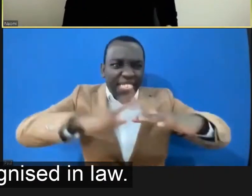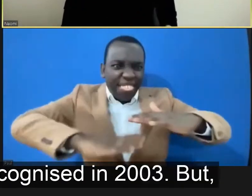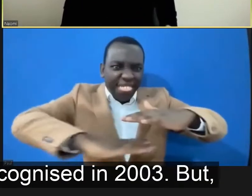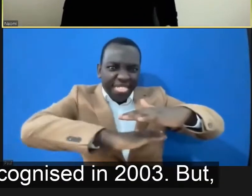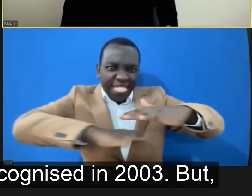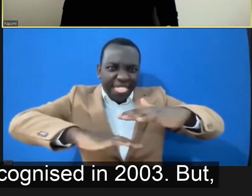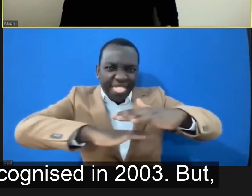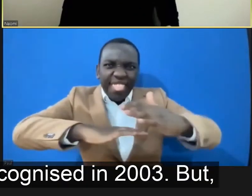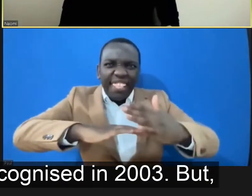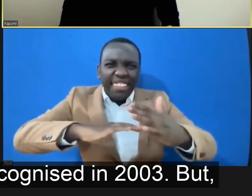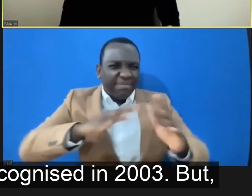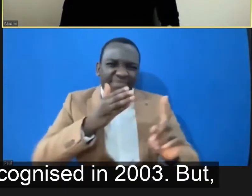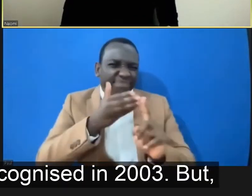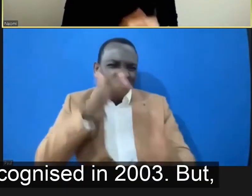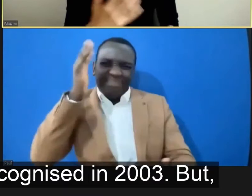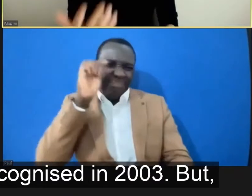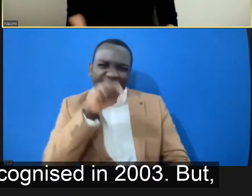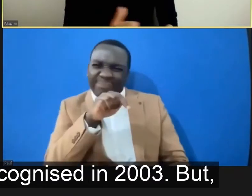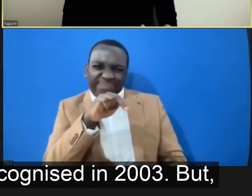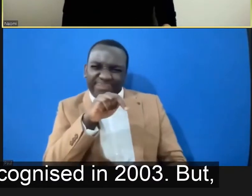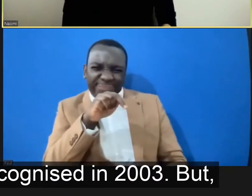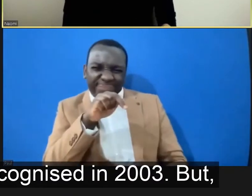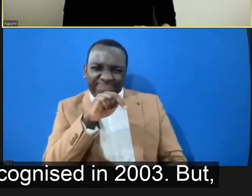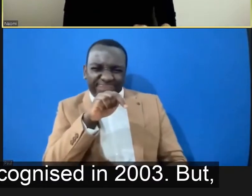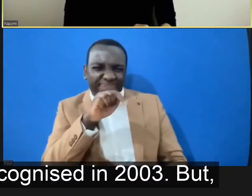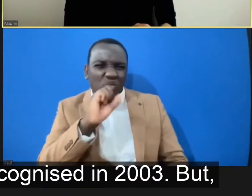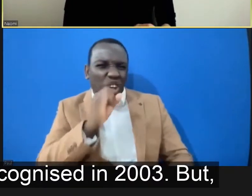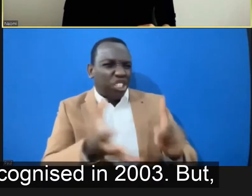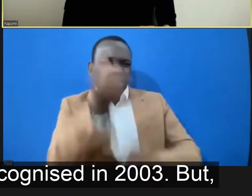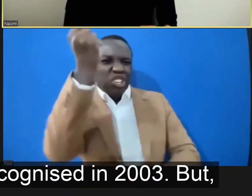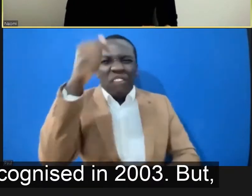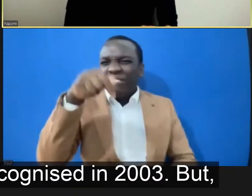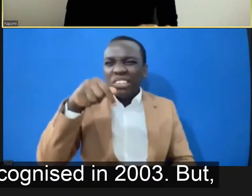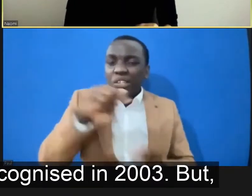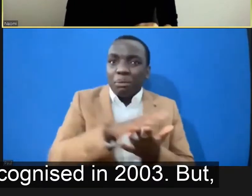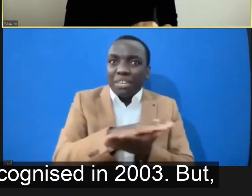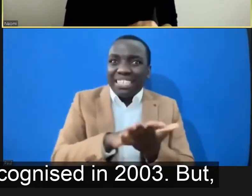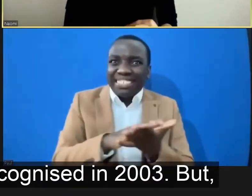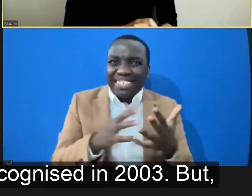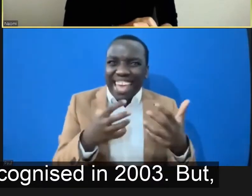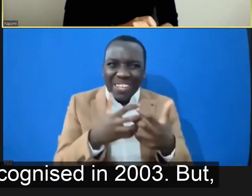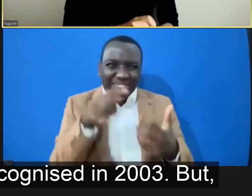law. British Sign Language was recognised in 2003.